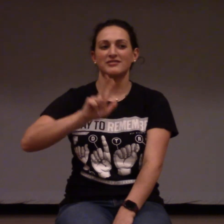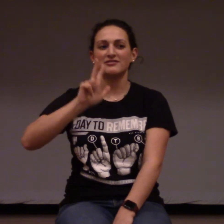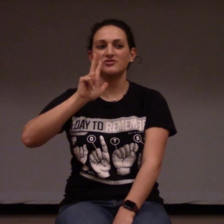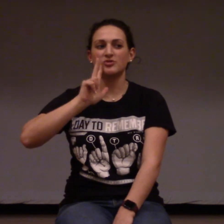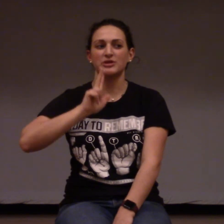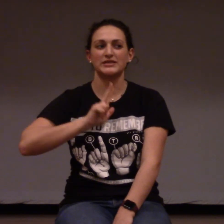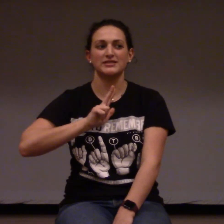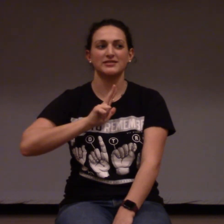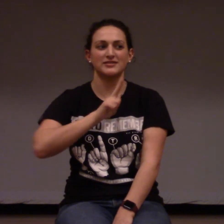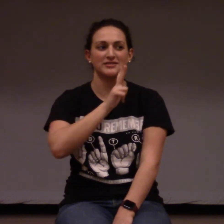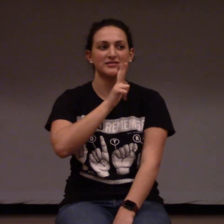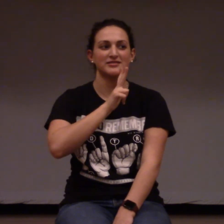Triplets.